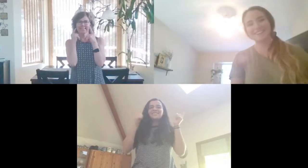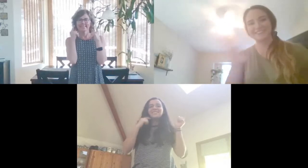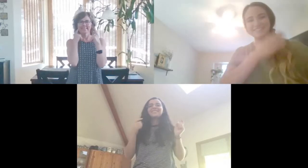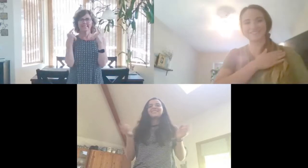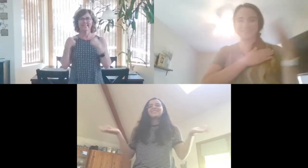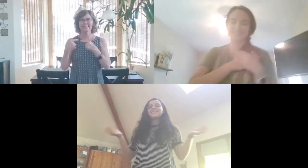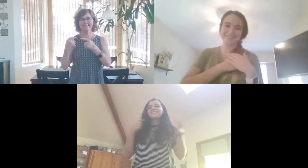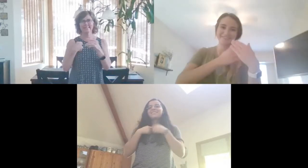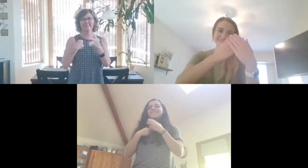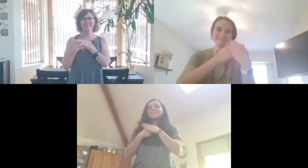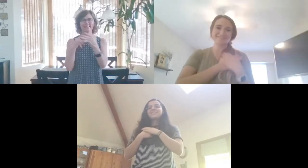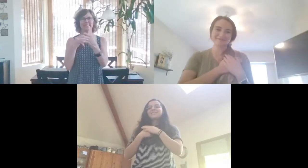love of Jesus in my heart.